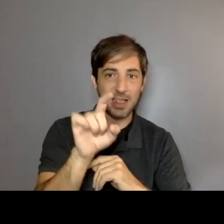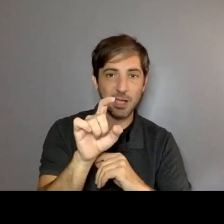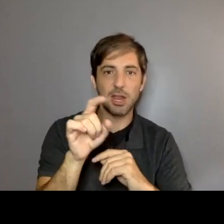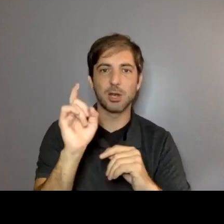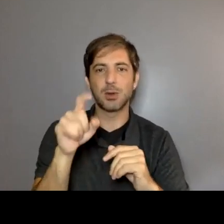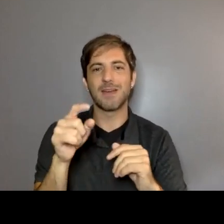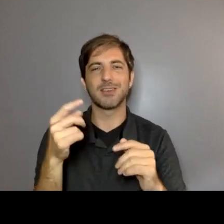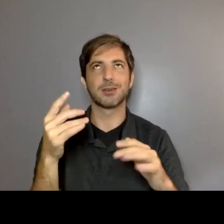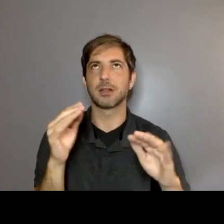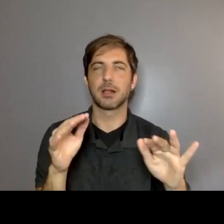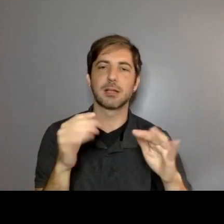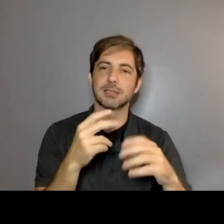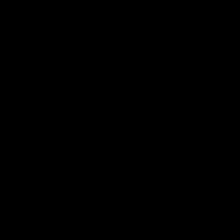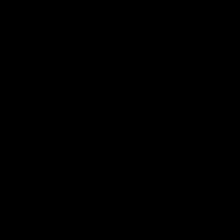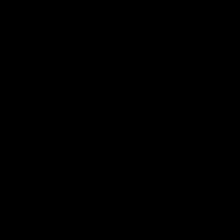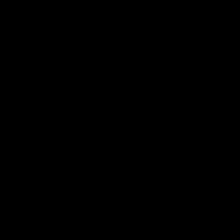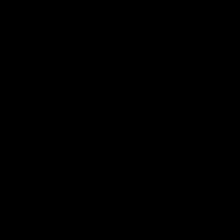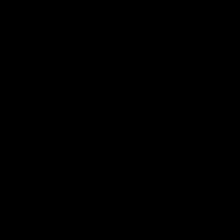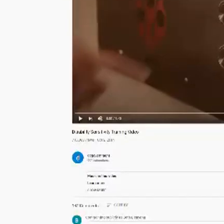ad. But